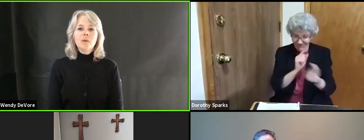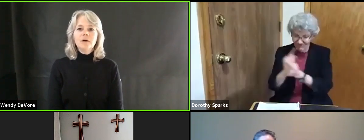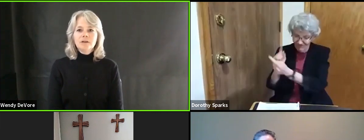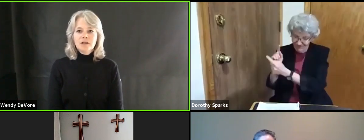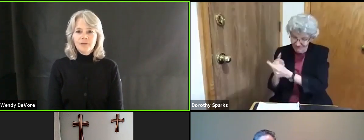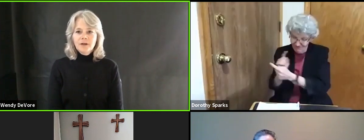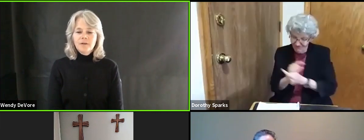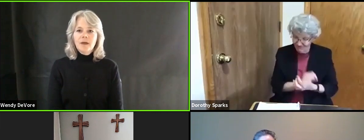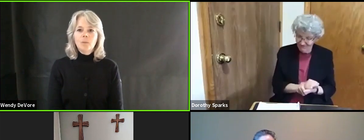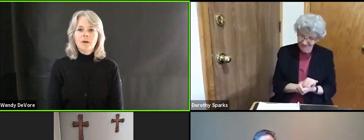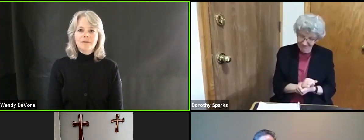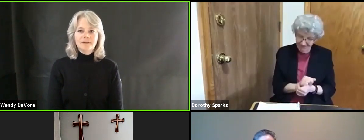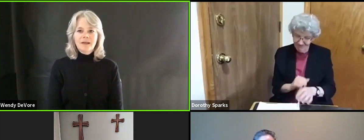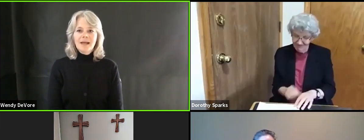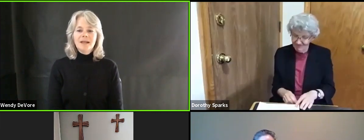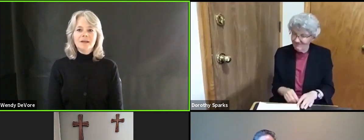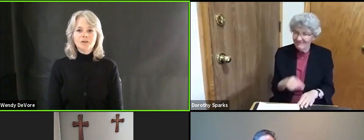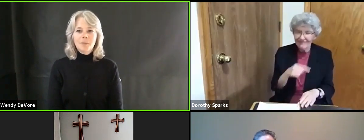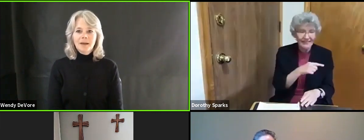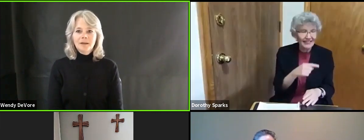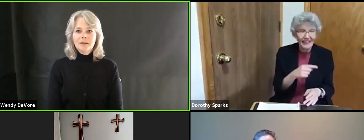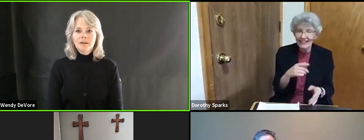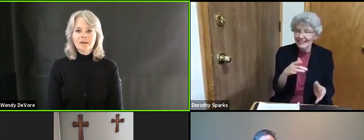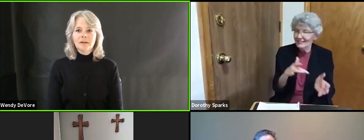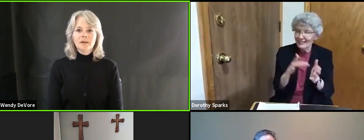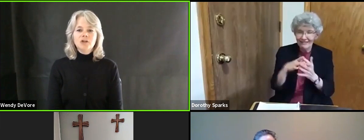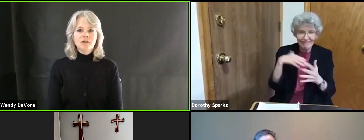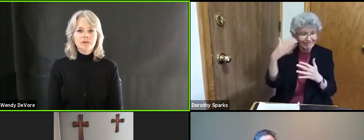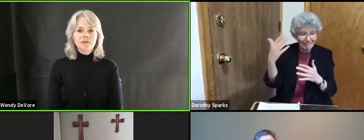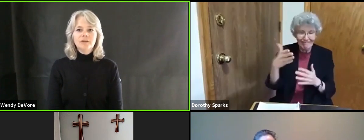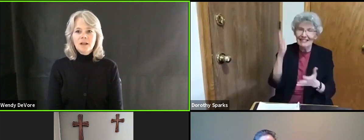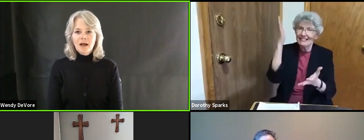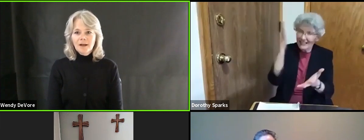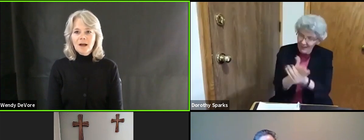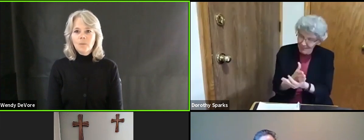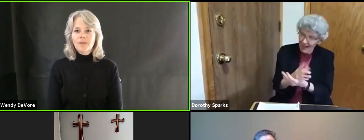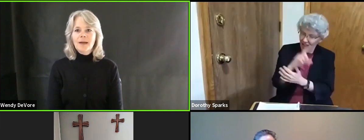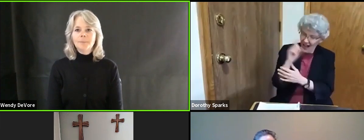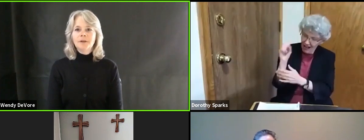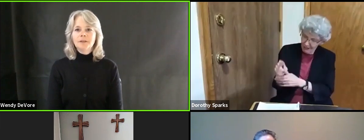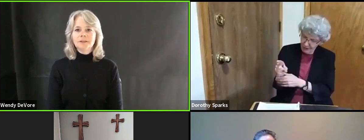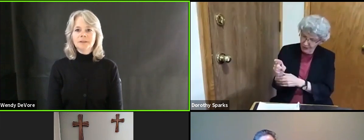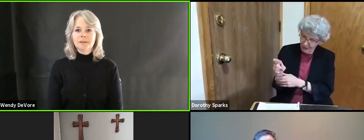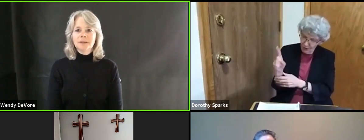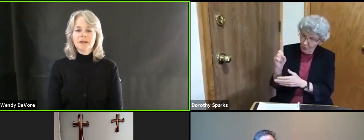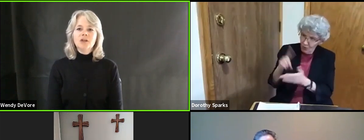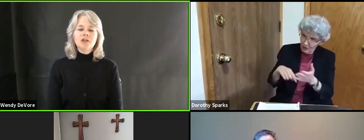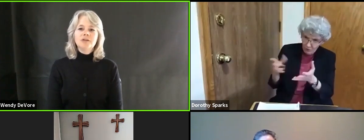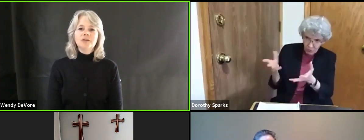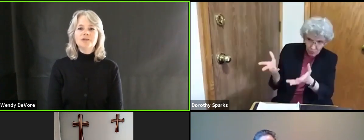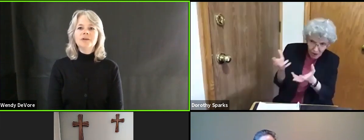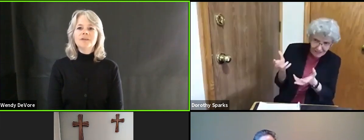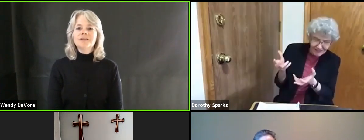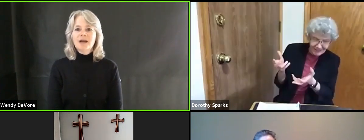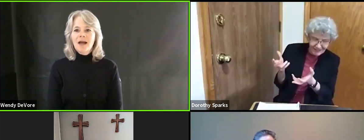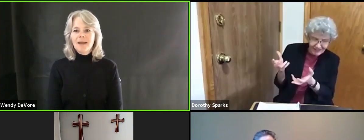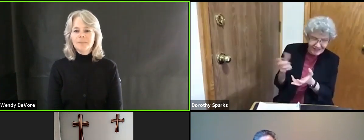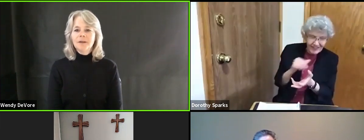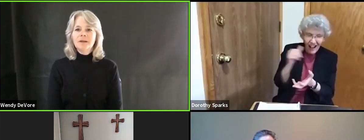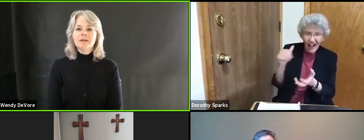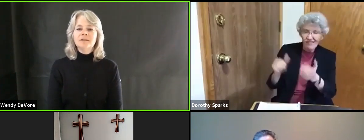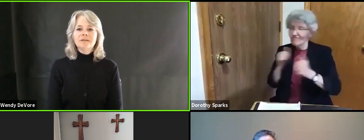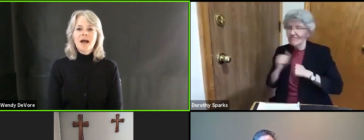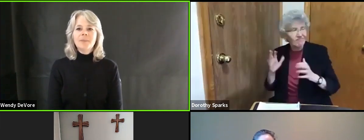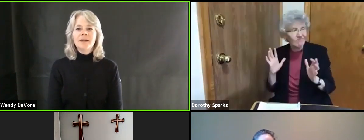If they were different than what society expected, Jesus still hung out with that person. Jesus took the